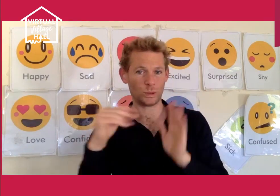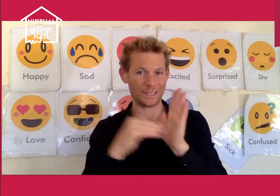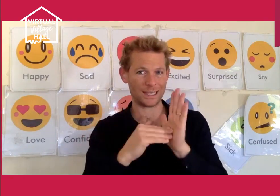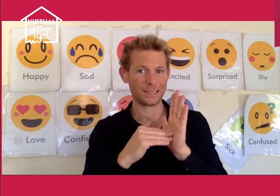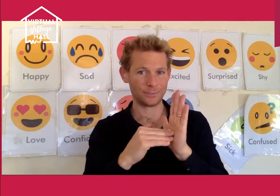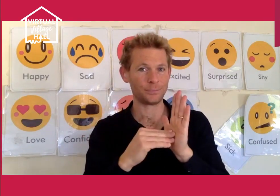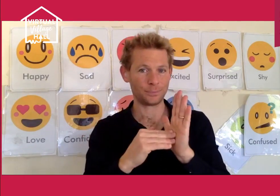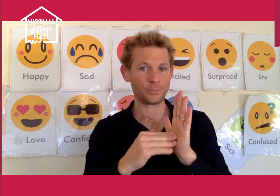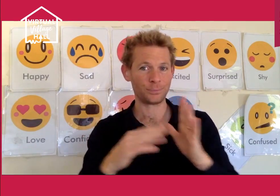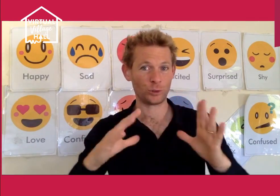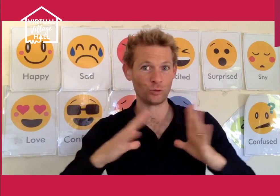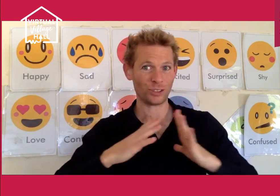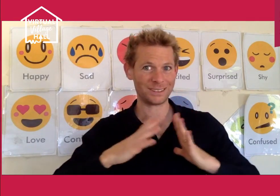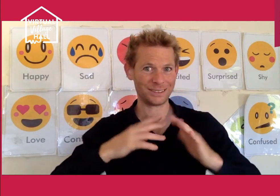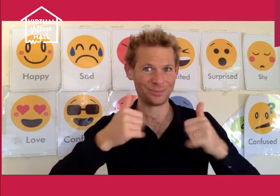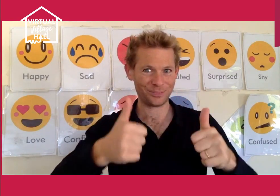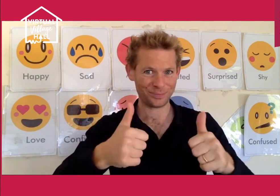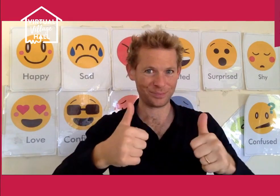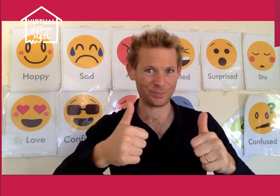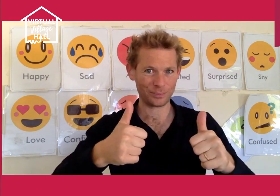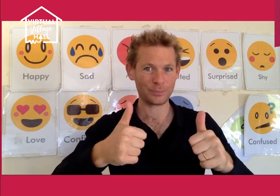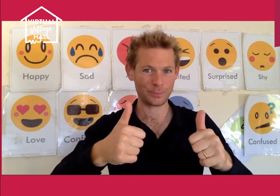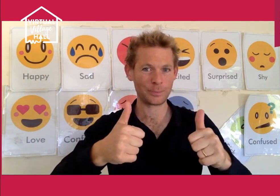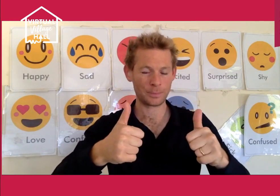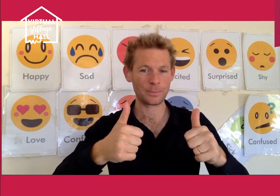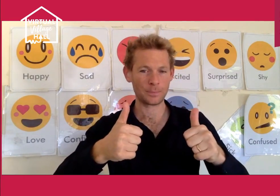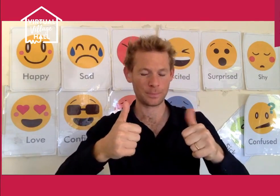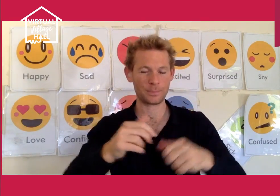you A to Z, so the full way through the alphabet. Ready?